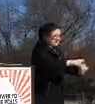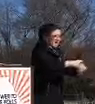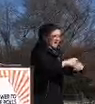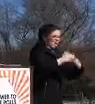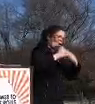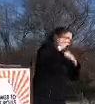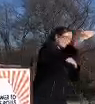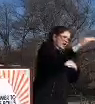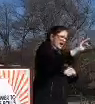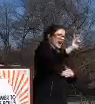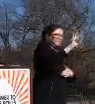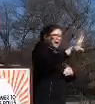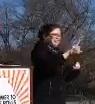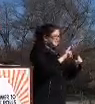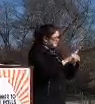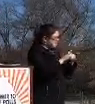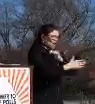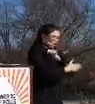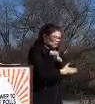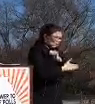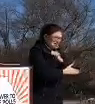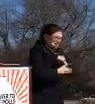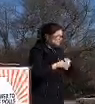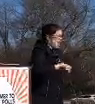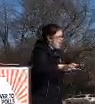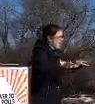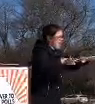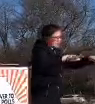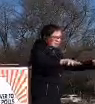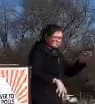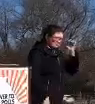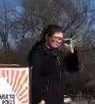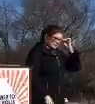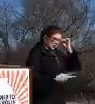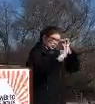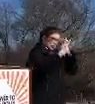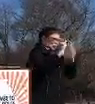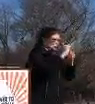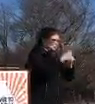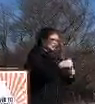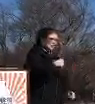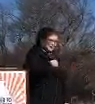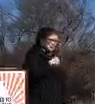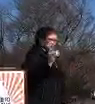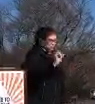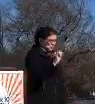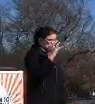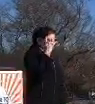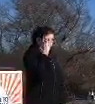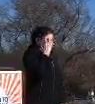With those 2 words, we regained our abusers, what our abusers had tried to take from